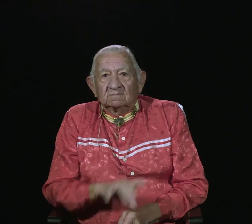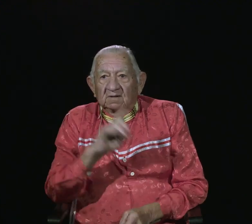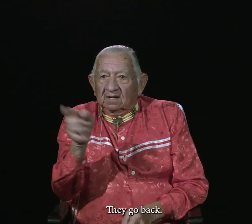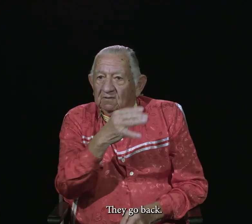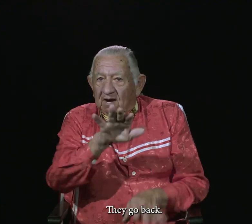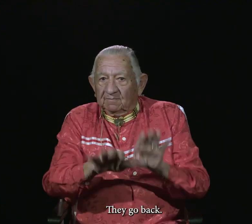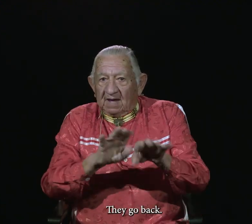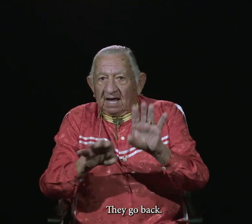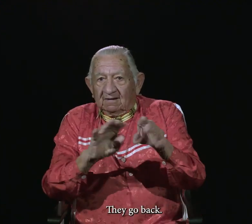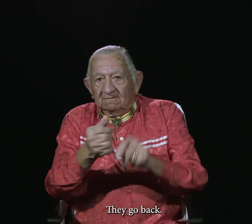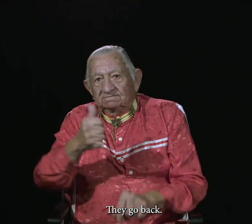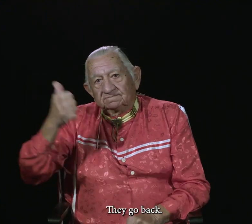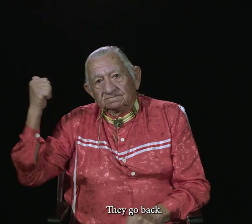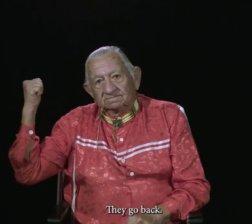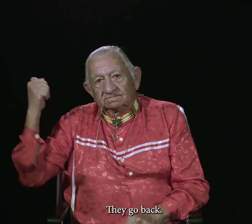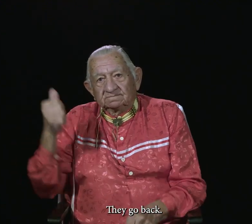They go back,